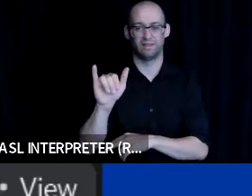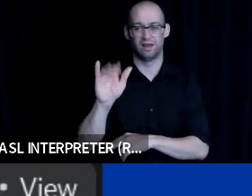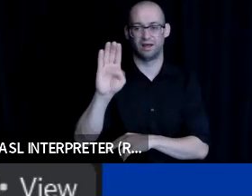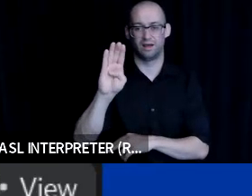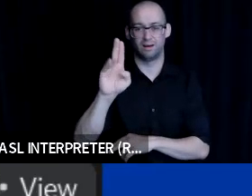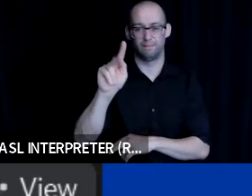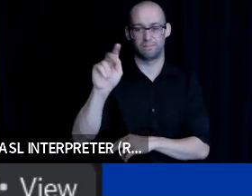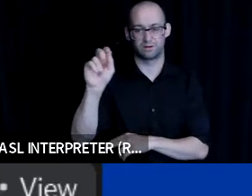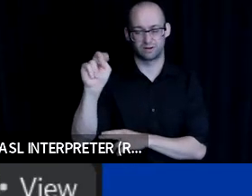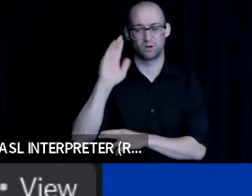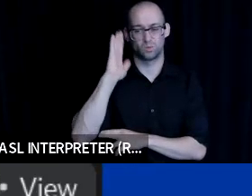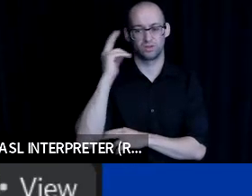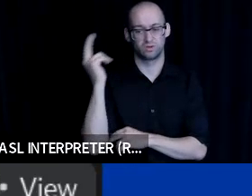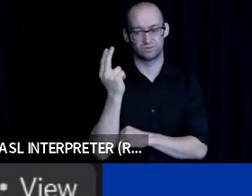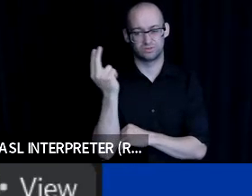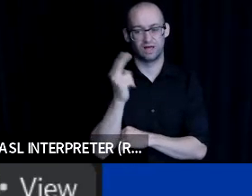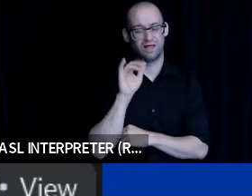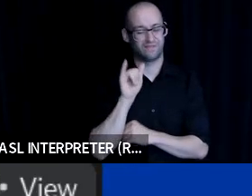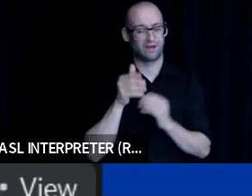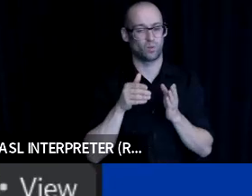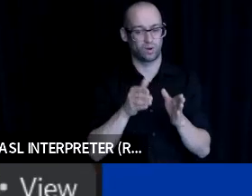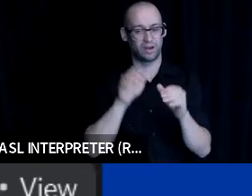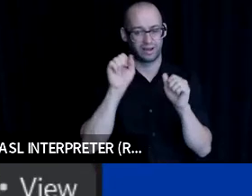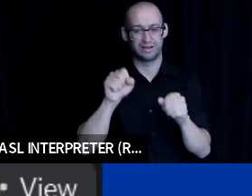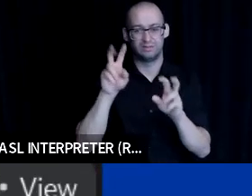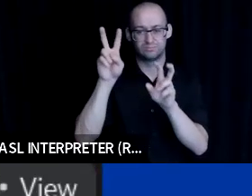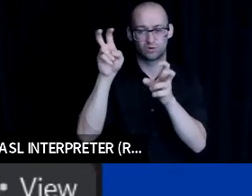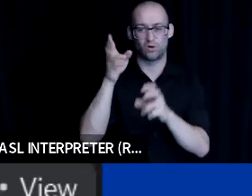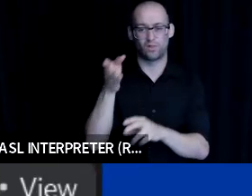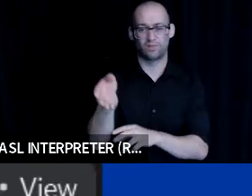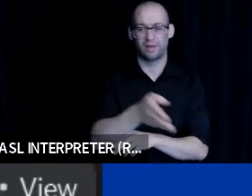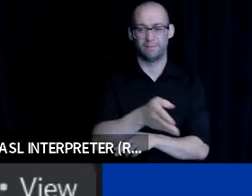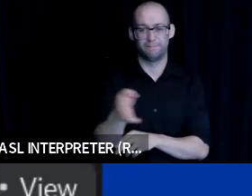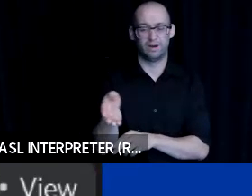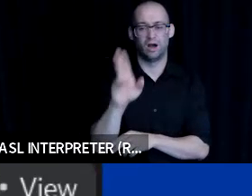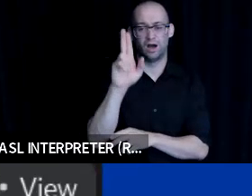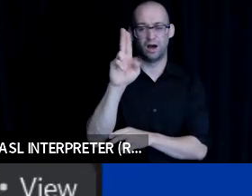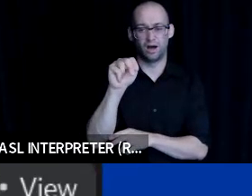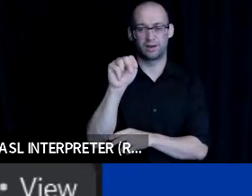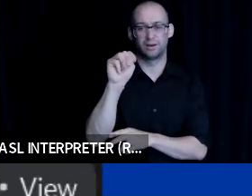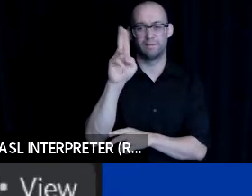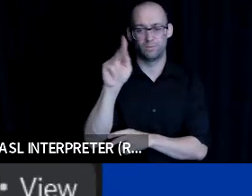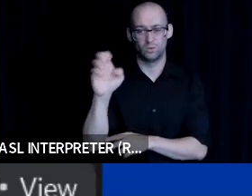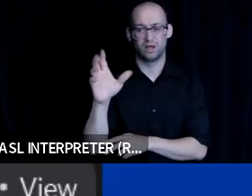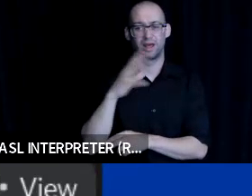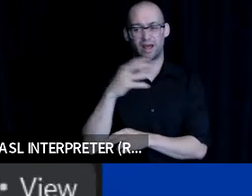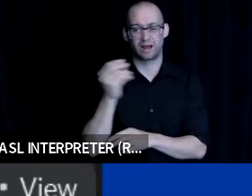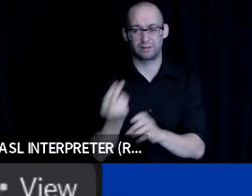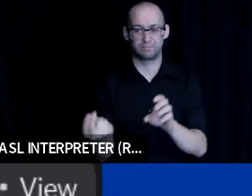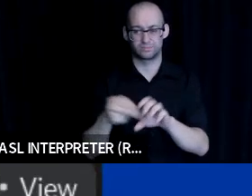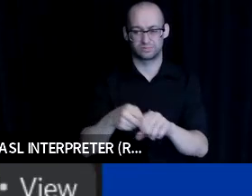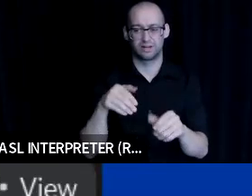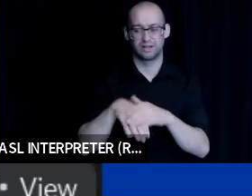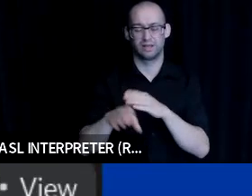screen. And that way we'll be able to call on people and unmute and have you participate in the conversation with us